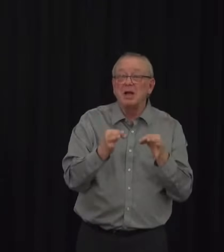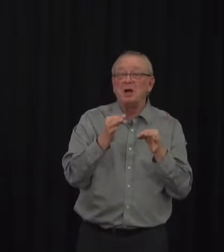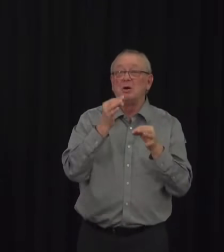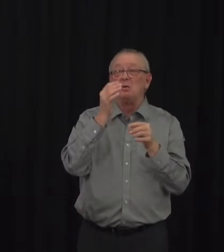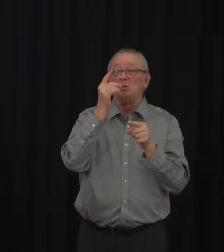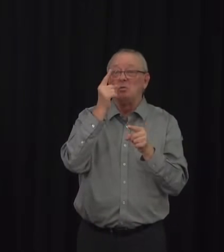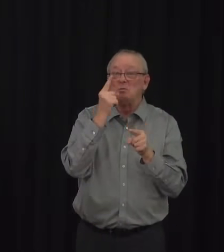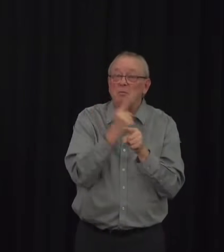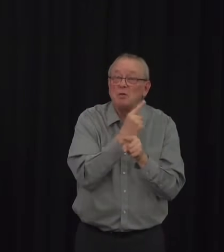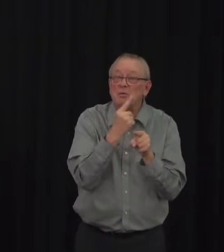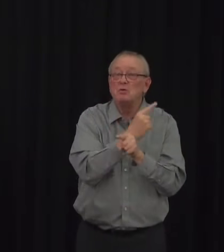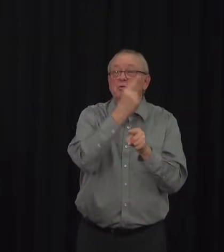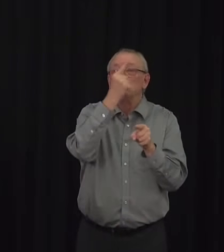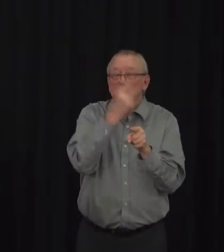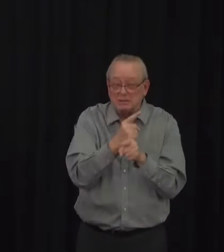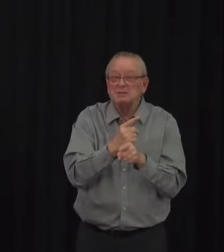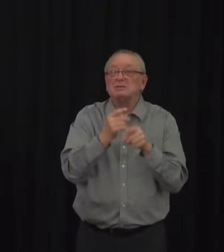phase.